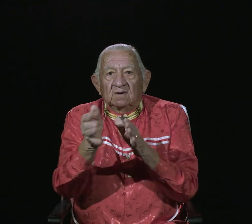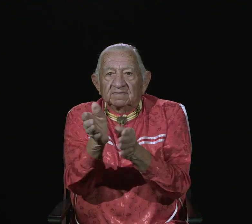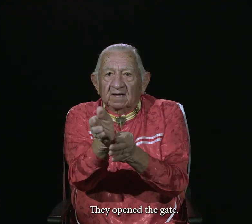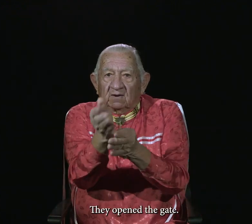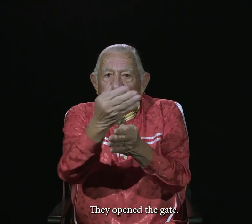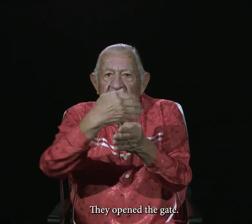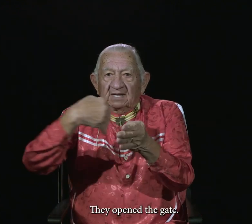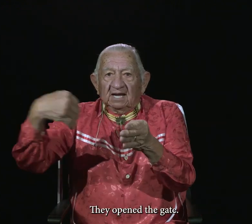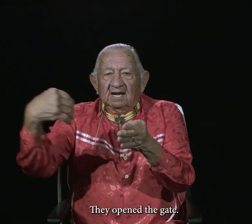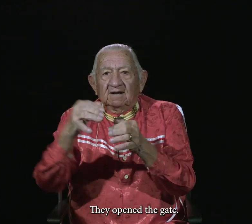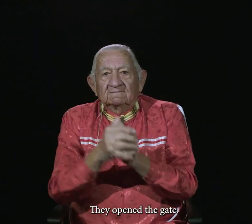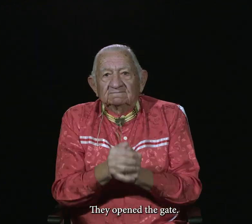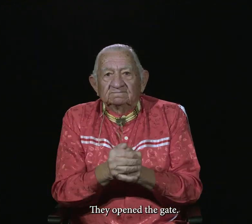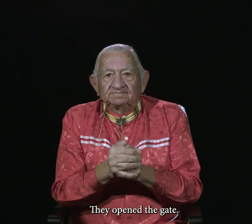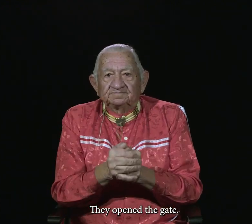They opened the gate.